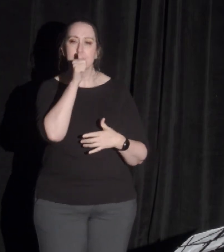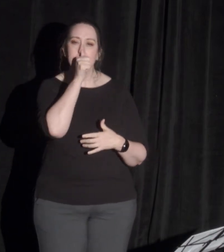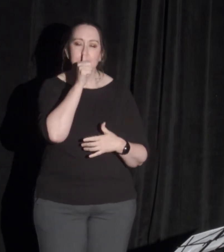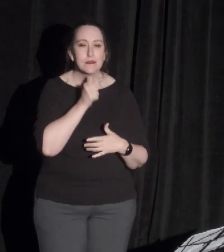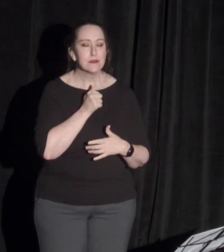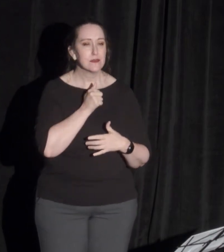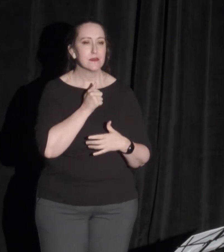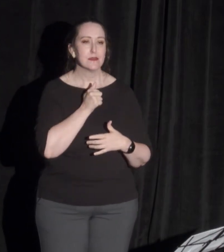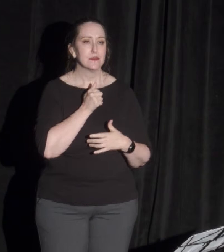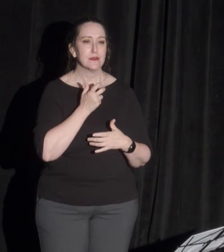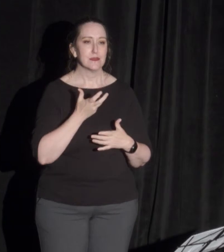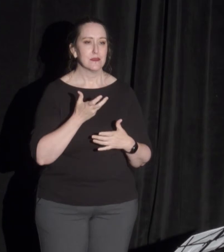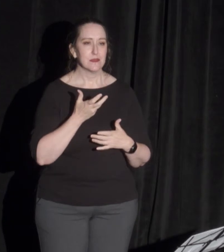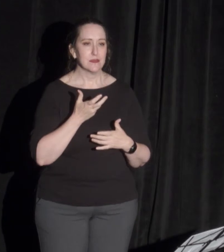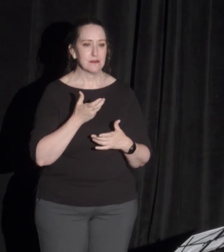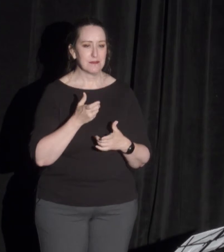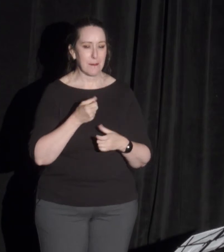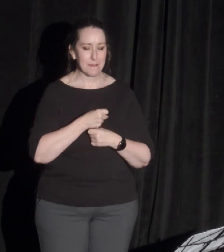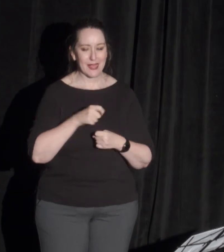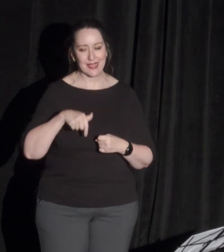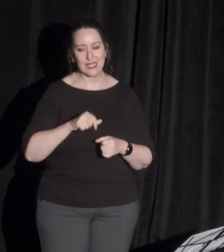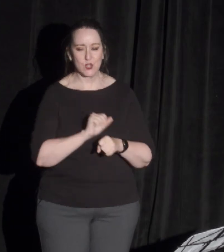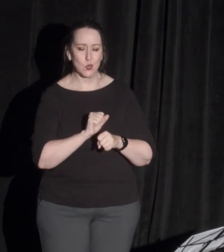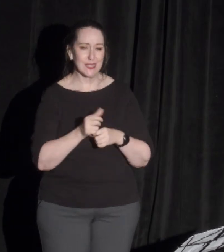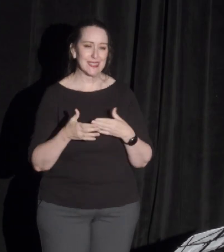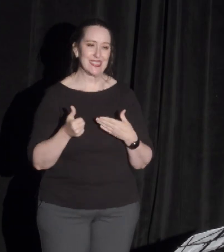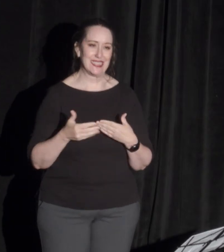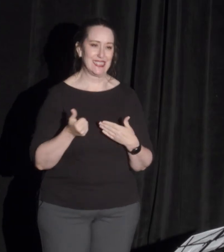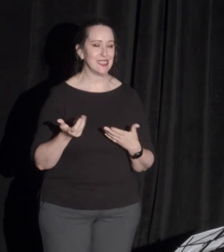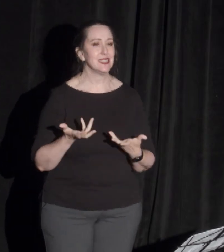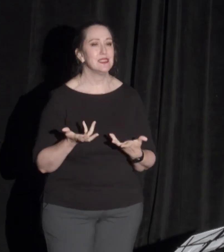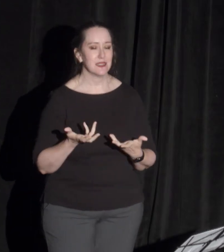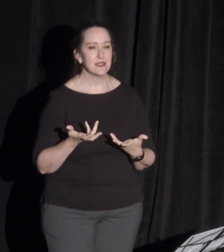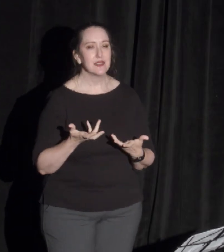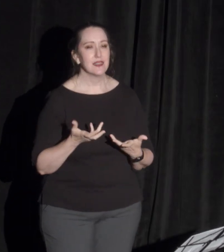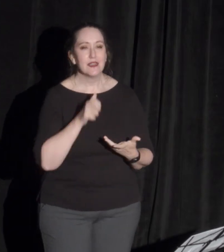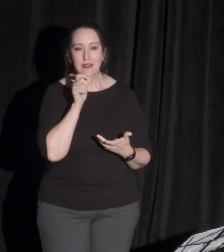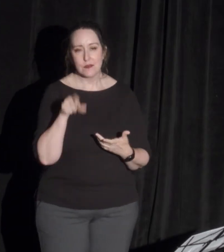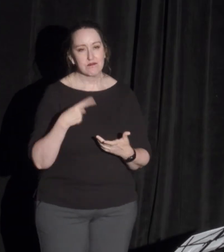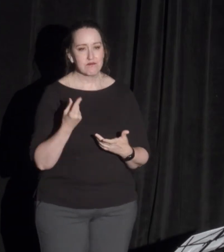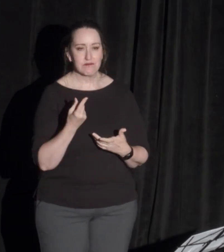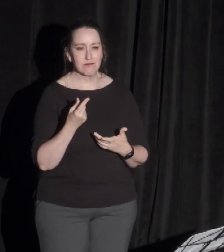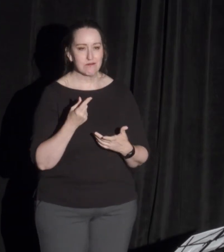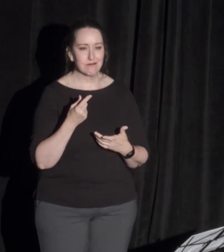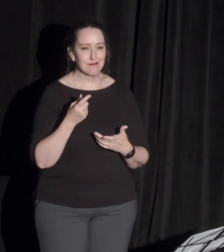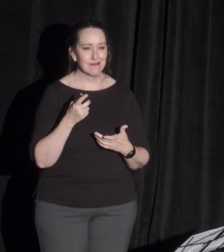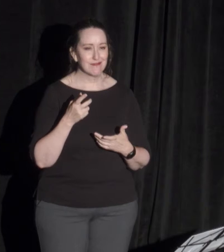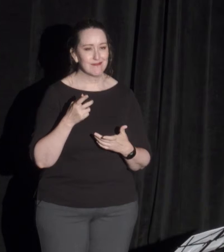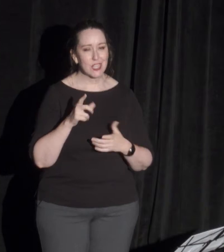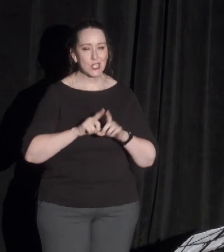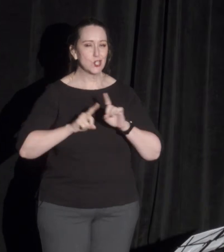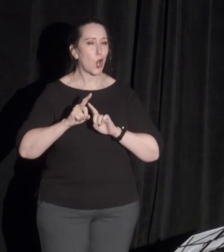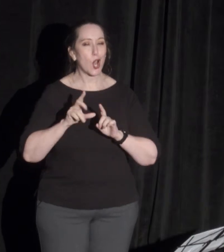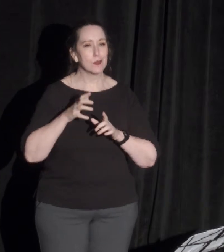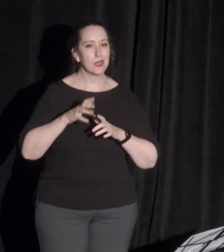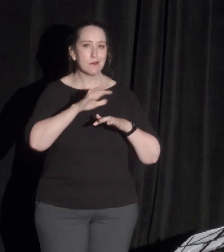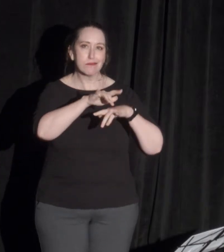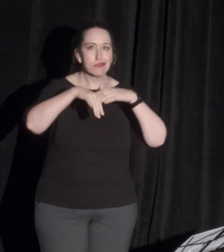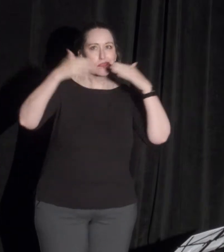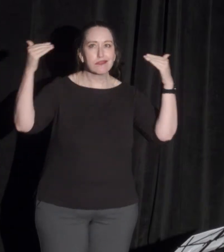You have made this work easy. And not only are you stars, but you're in the firmament. And I think we all